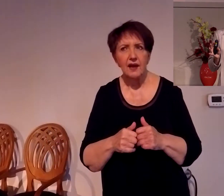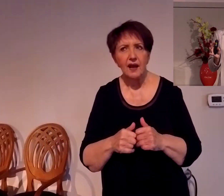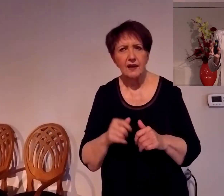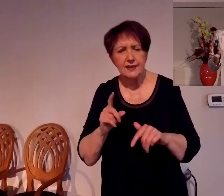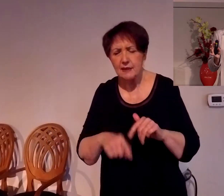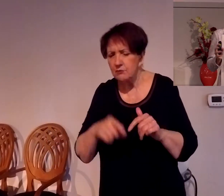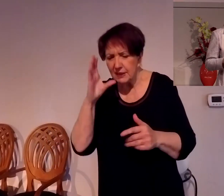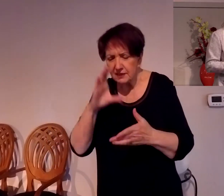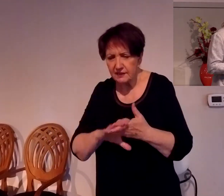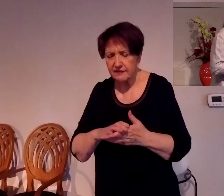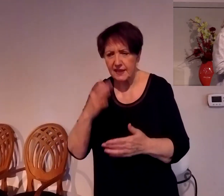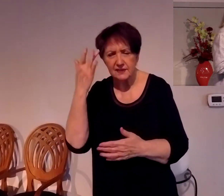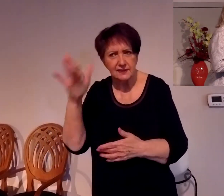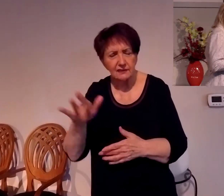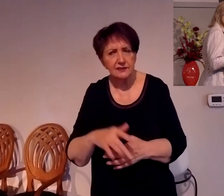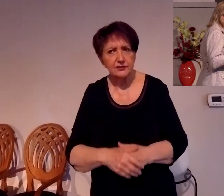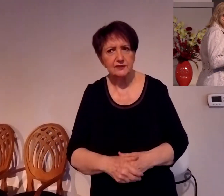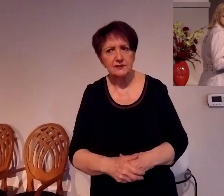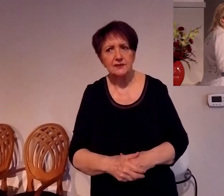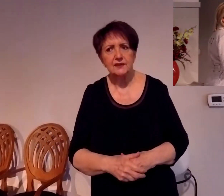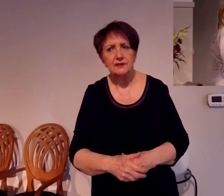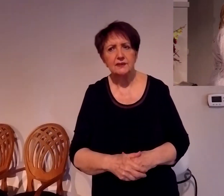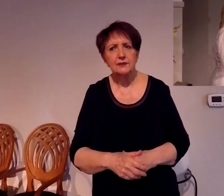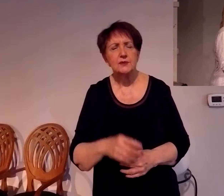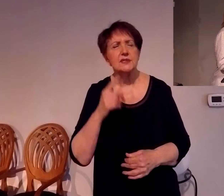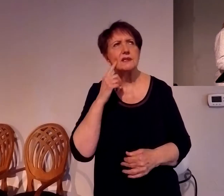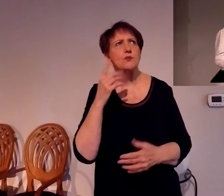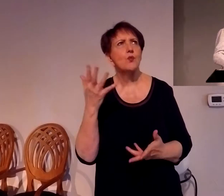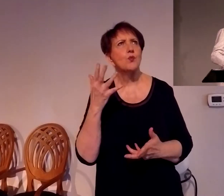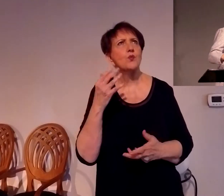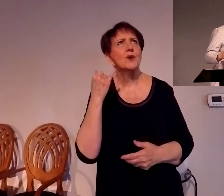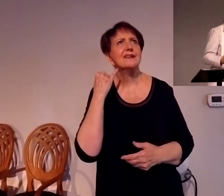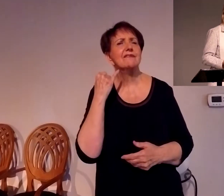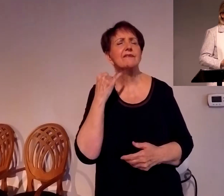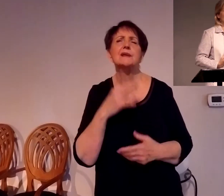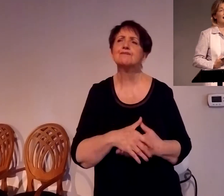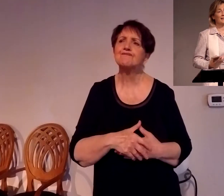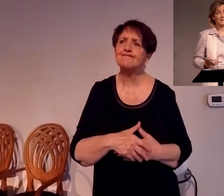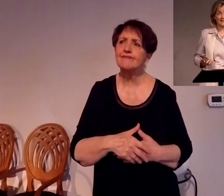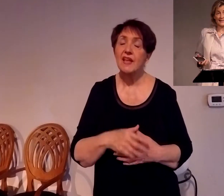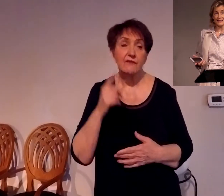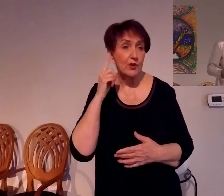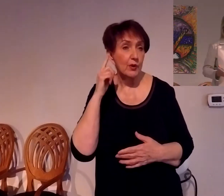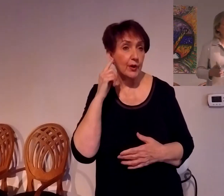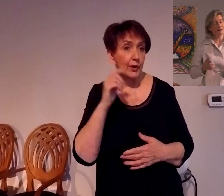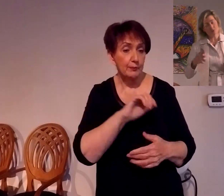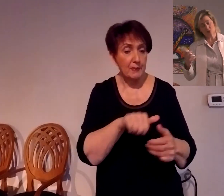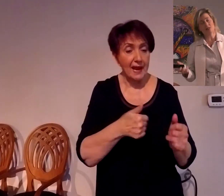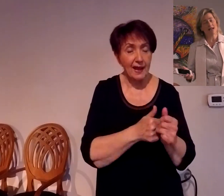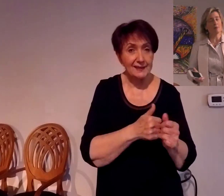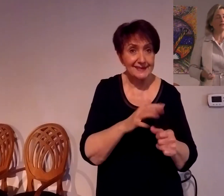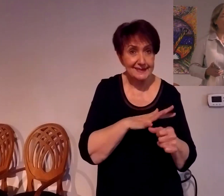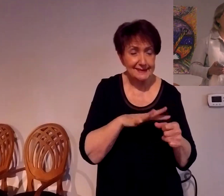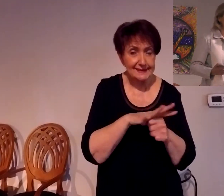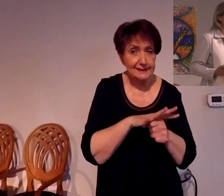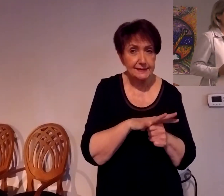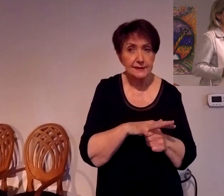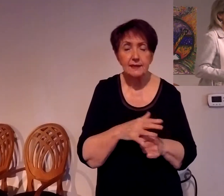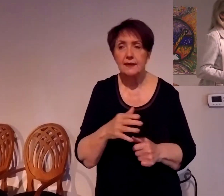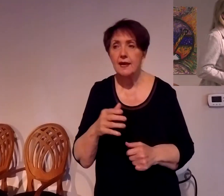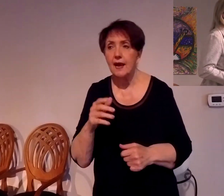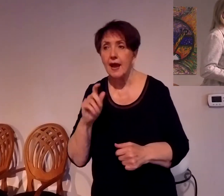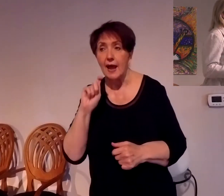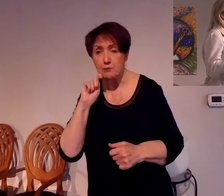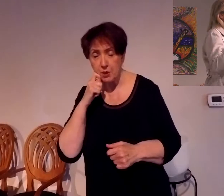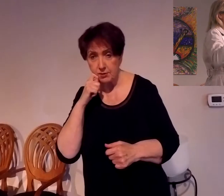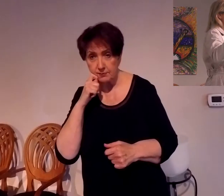is. Then I got to thinking, I'm like, what if, because I know, have y'all heard that Apple behind the scenes, because I read Apple Insider and all